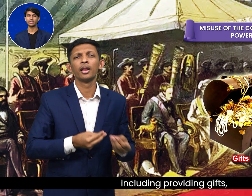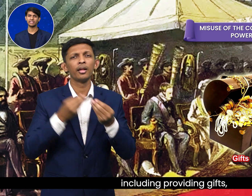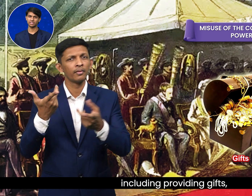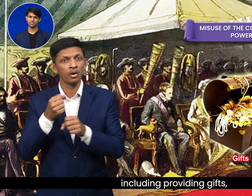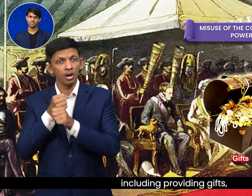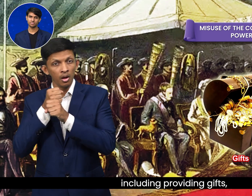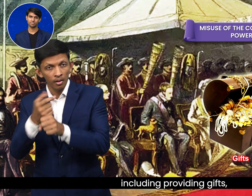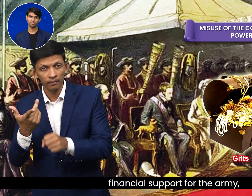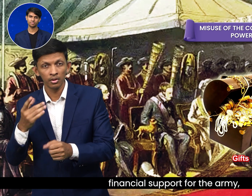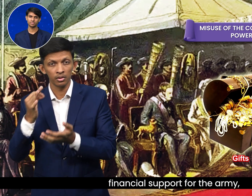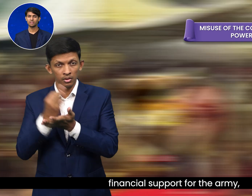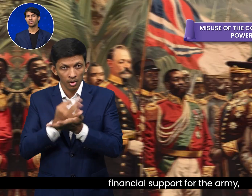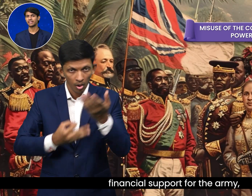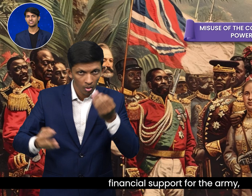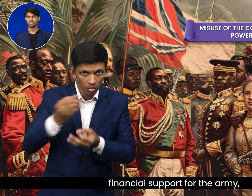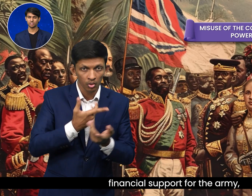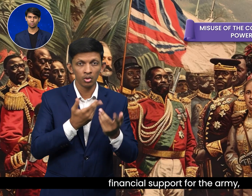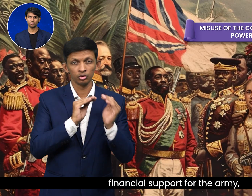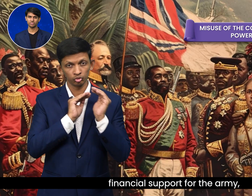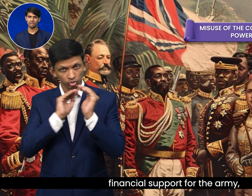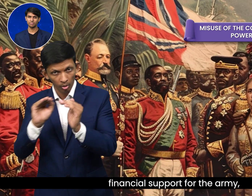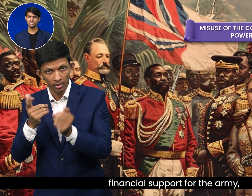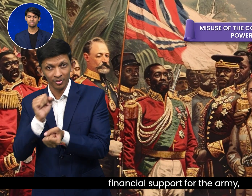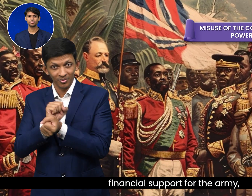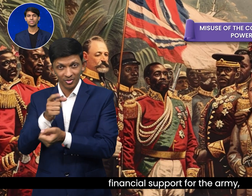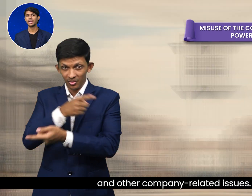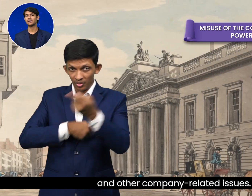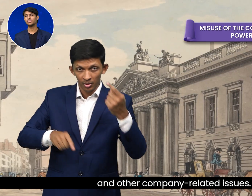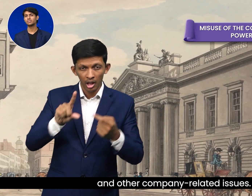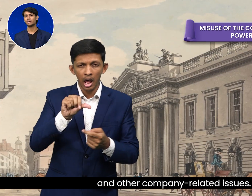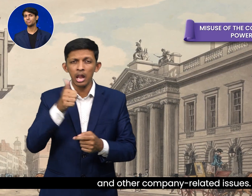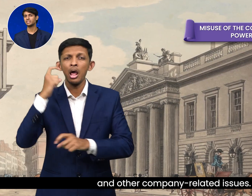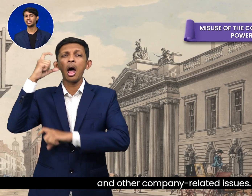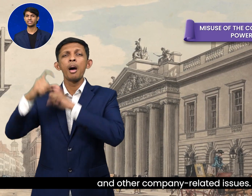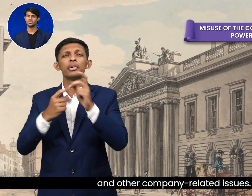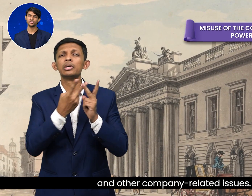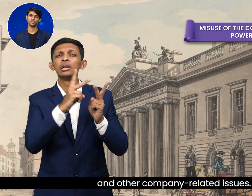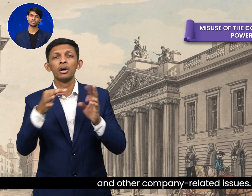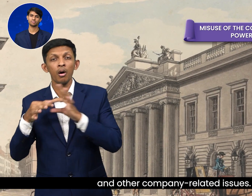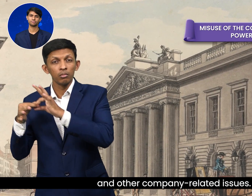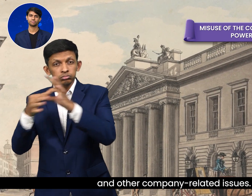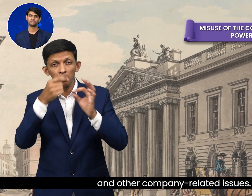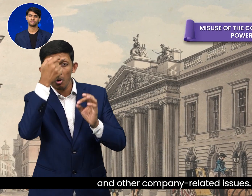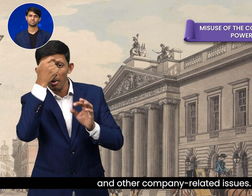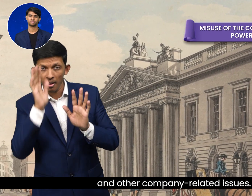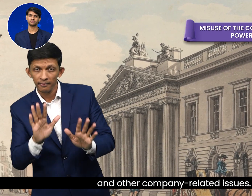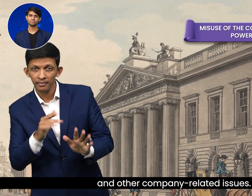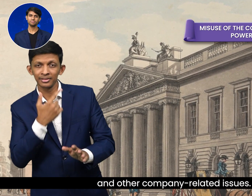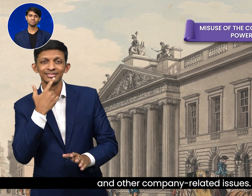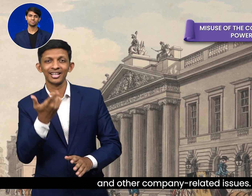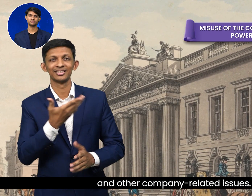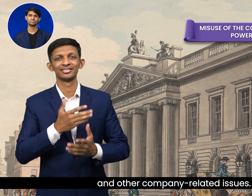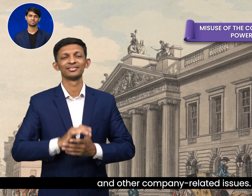including providing gifts, financial support for the army, and other company-related issues.